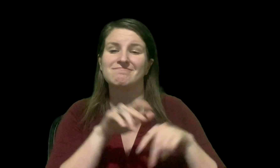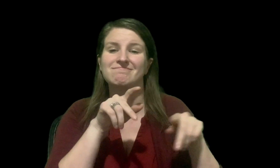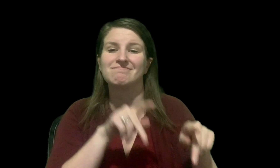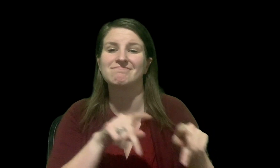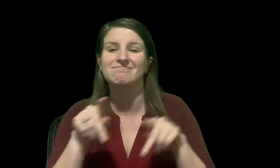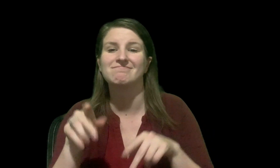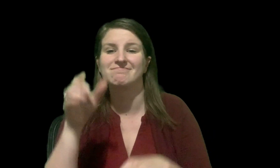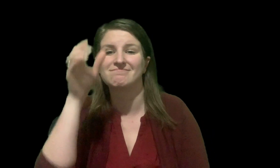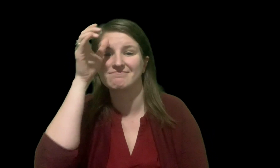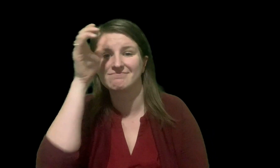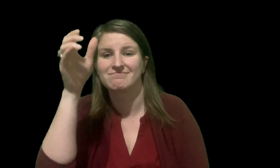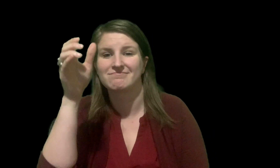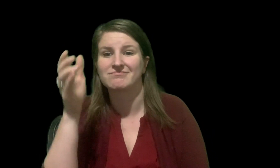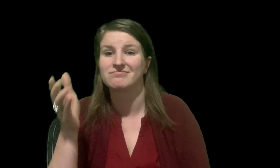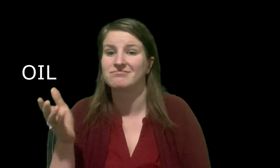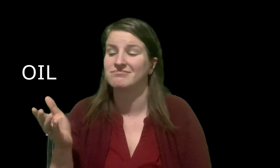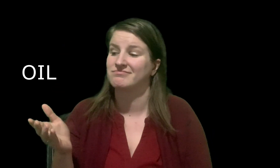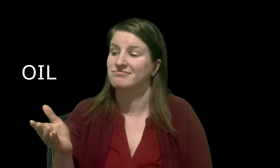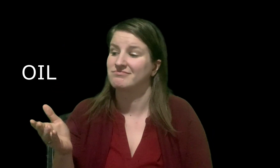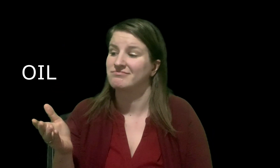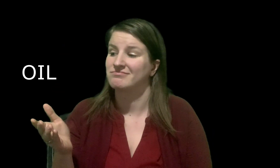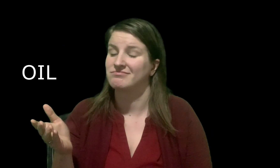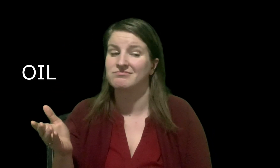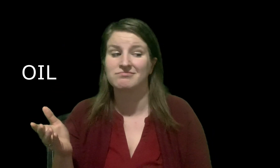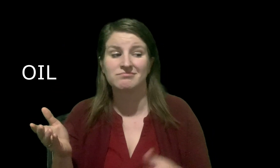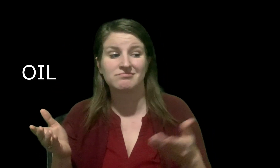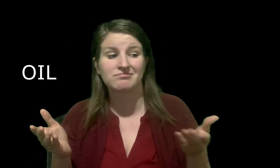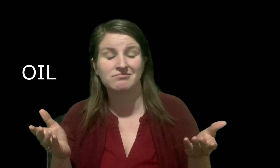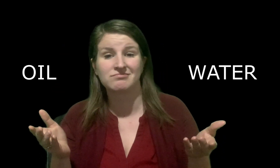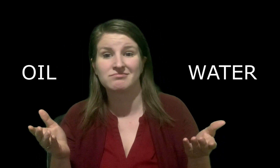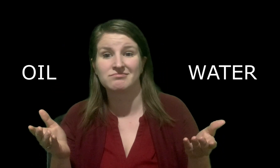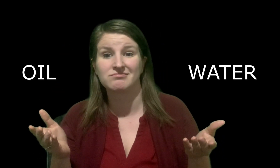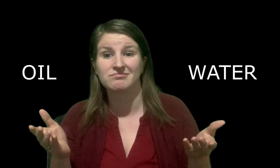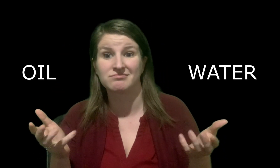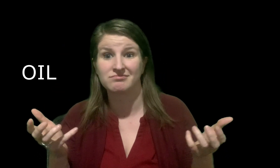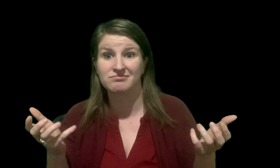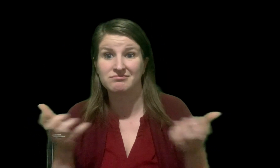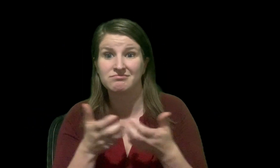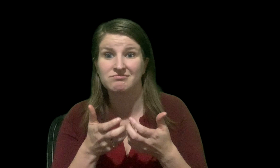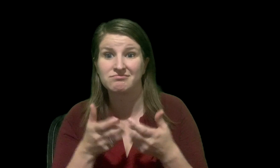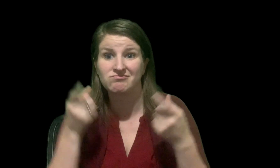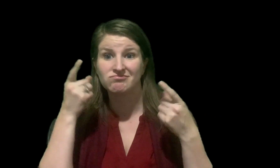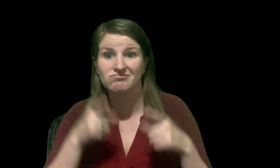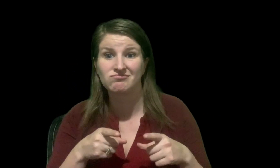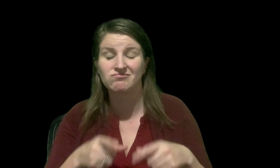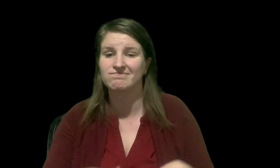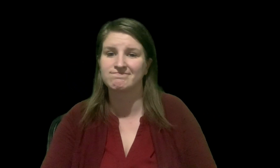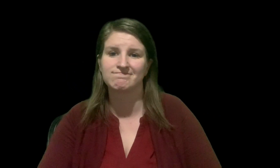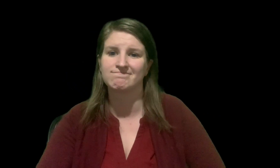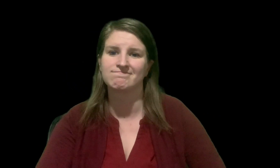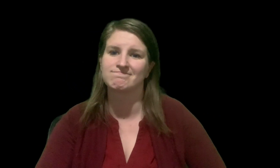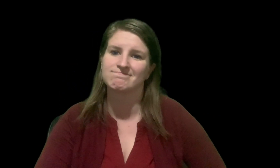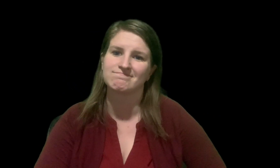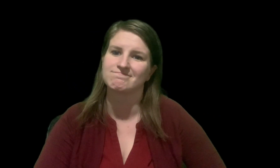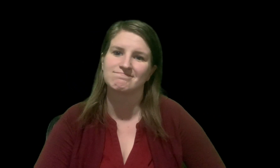Because ASL in English, it's the same concept as oil and water. They just don't mix.